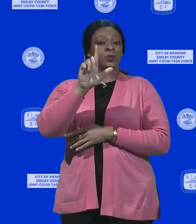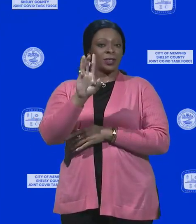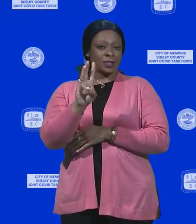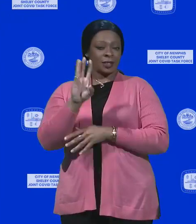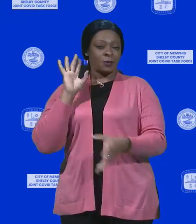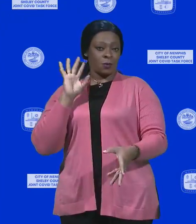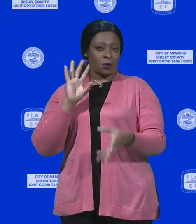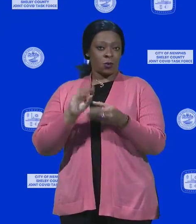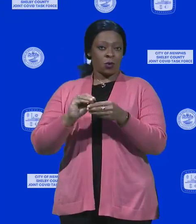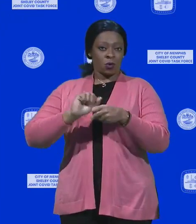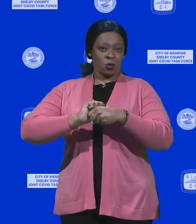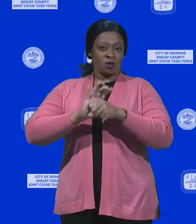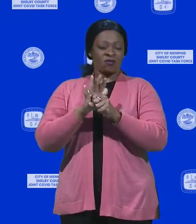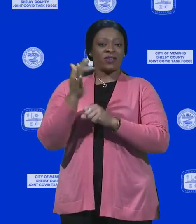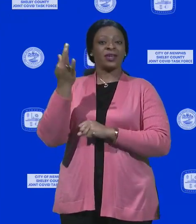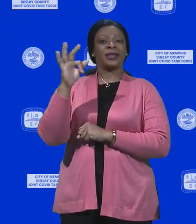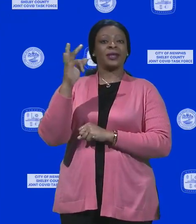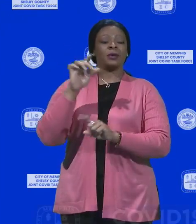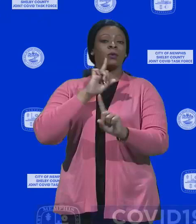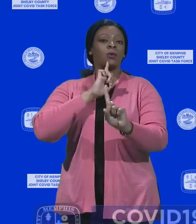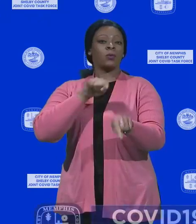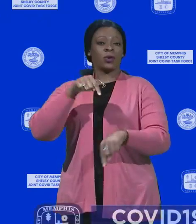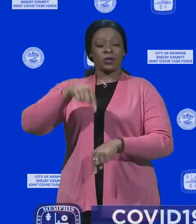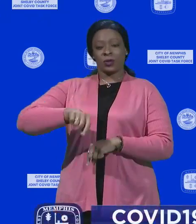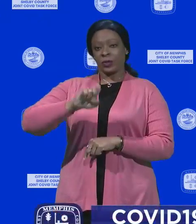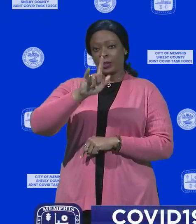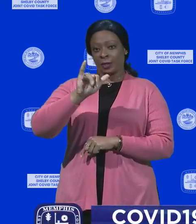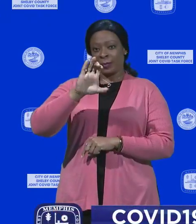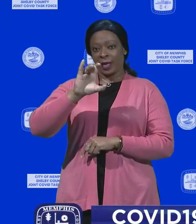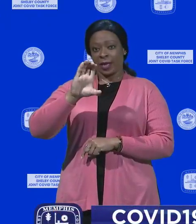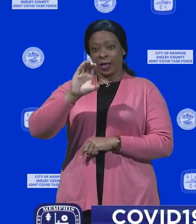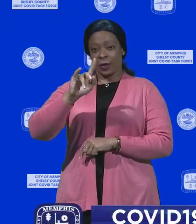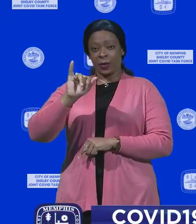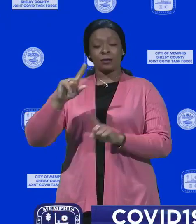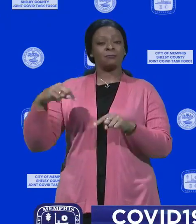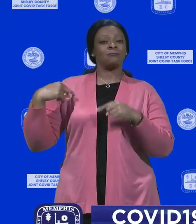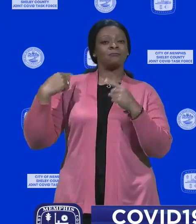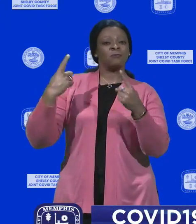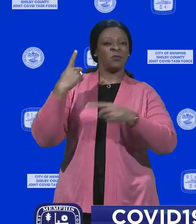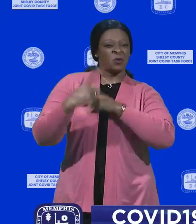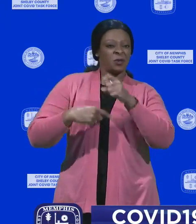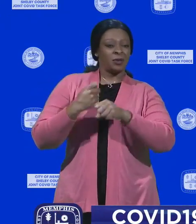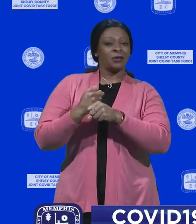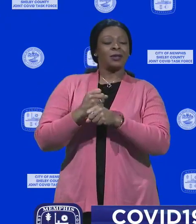99,626 cases of COVID-19 disease reported in Shelby County during the pandemic. Had